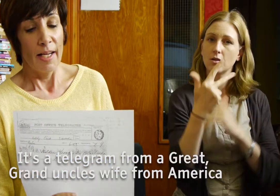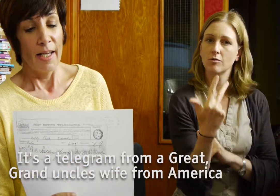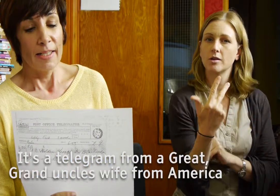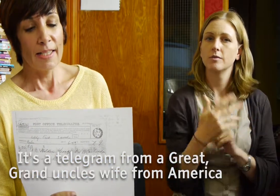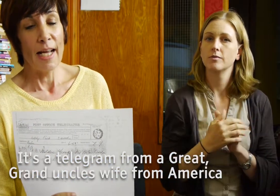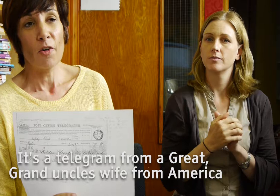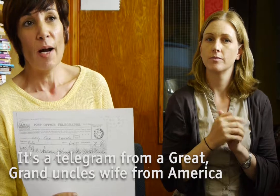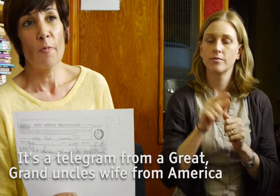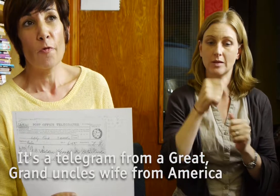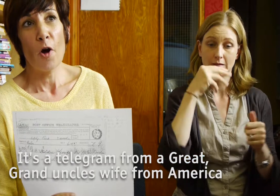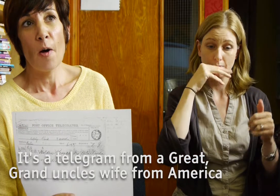1893. It's a telegram from